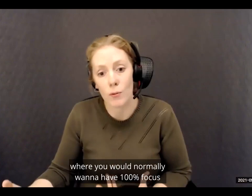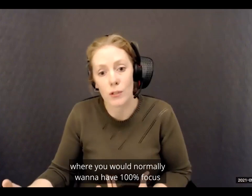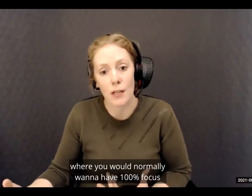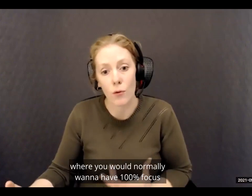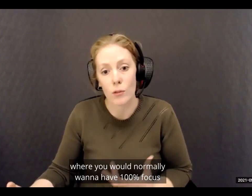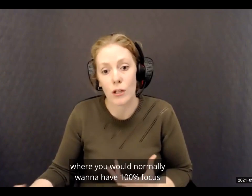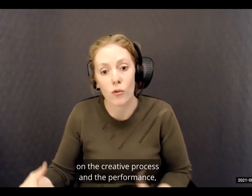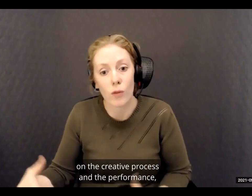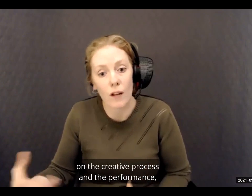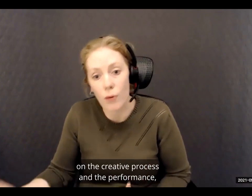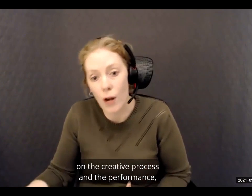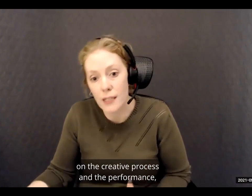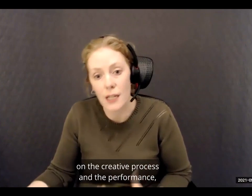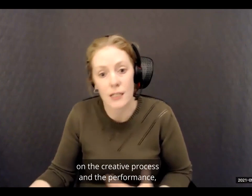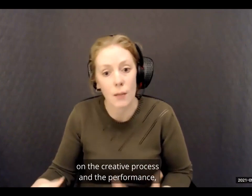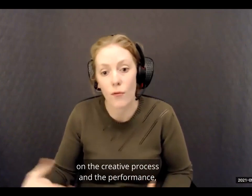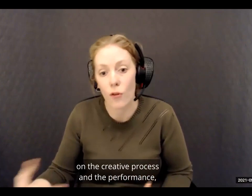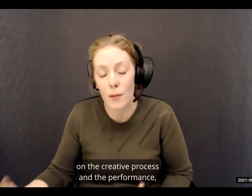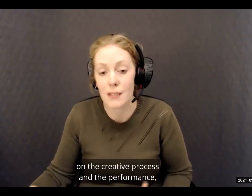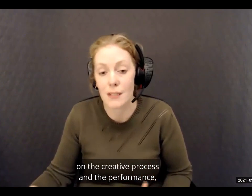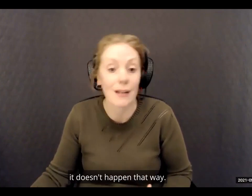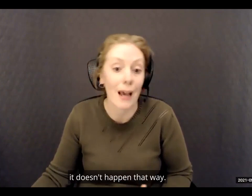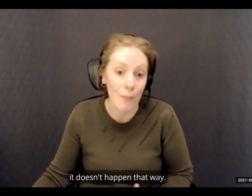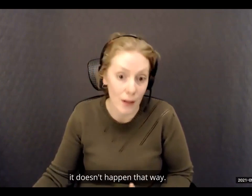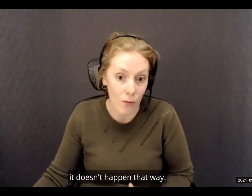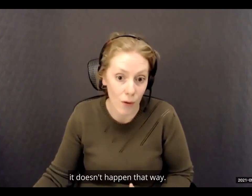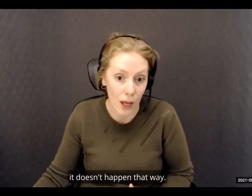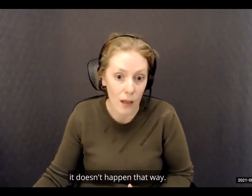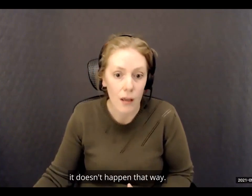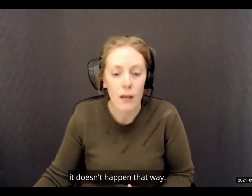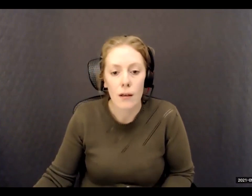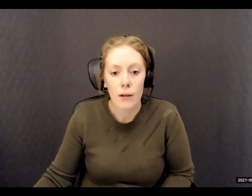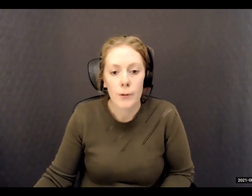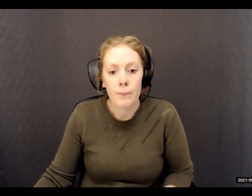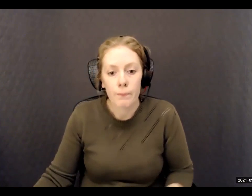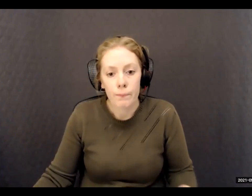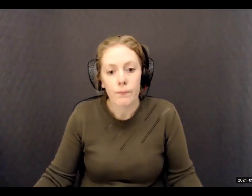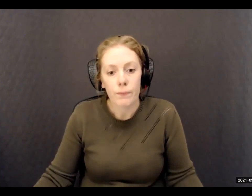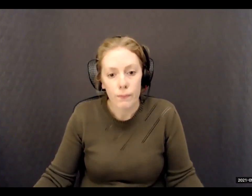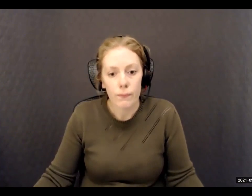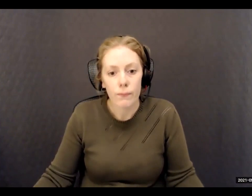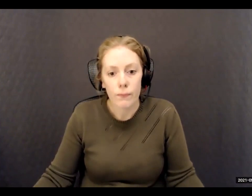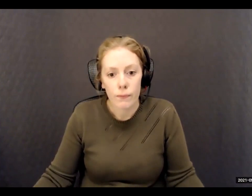have the 100% focus on the creative process and the performance. It doesn't happen that way.